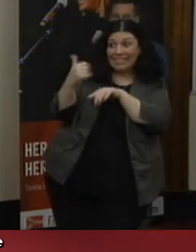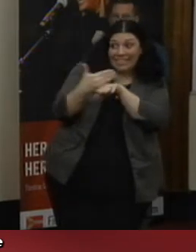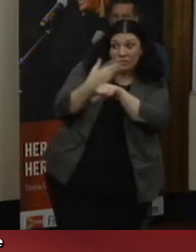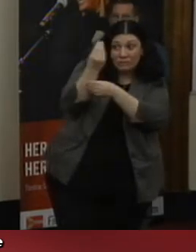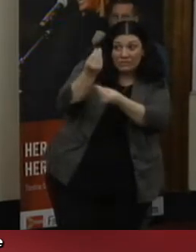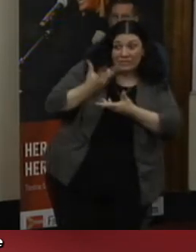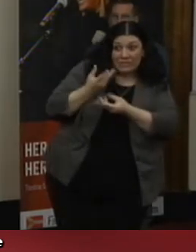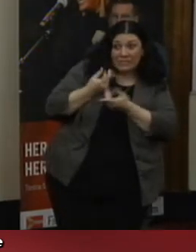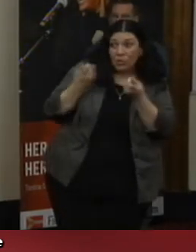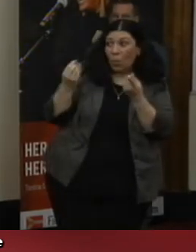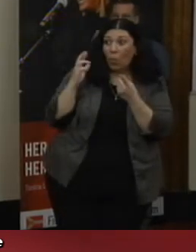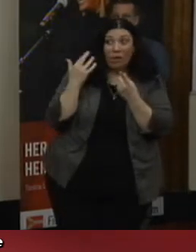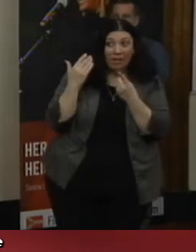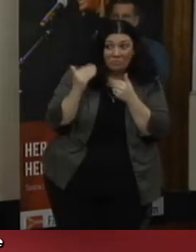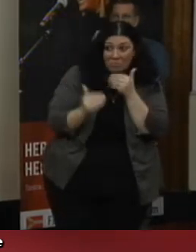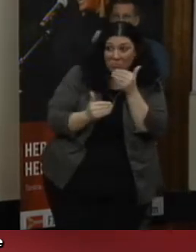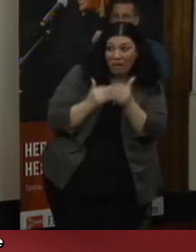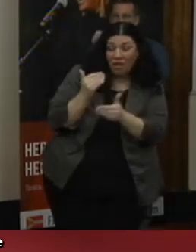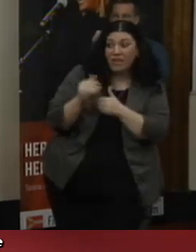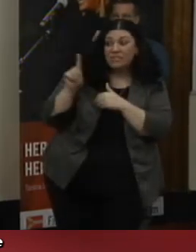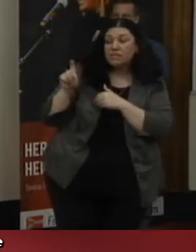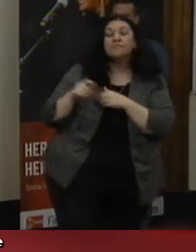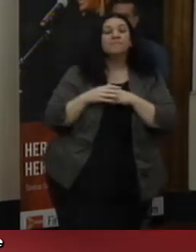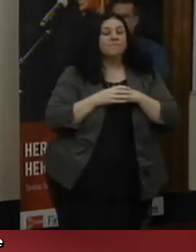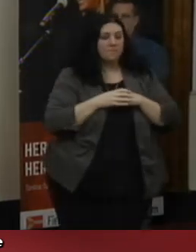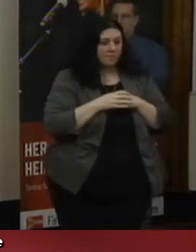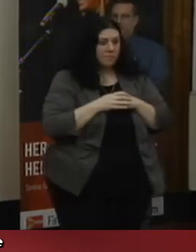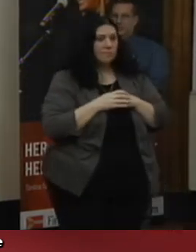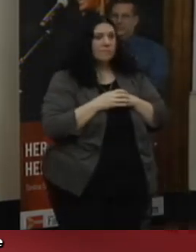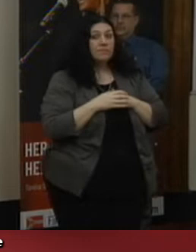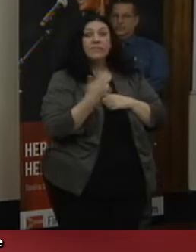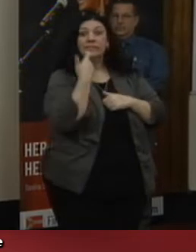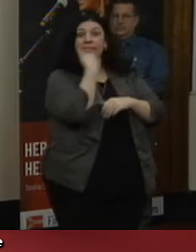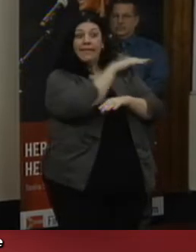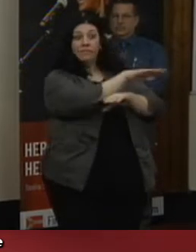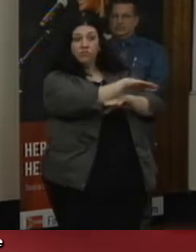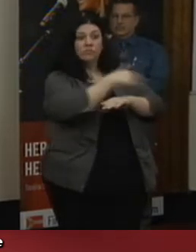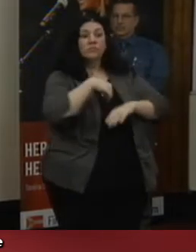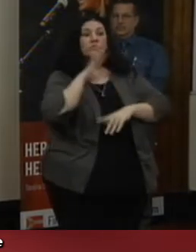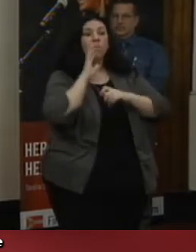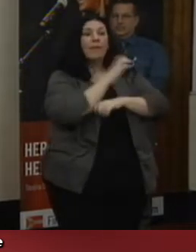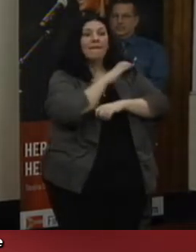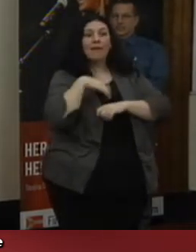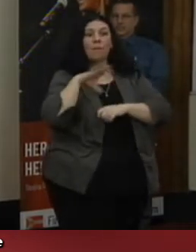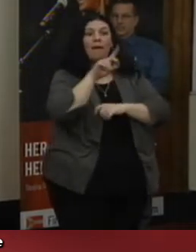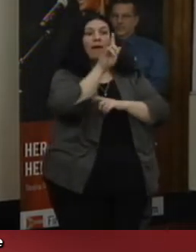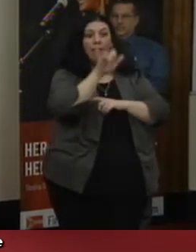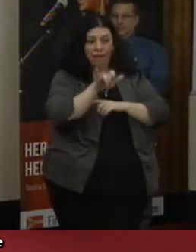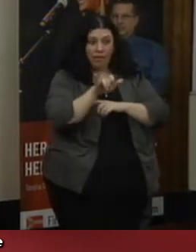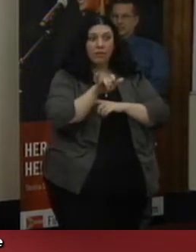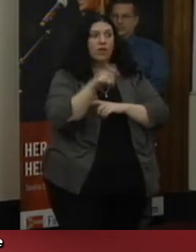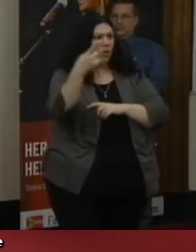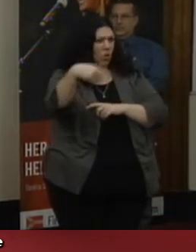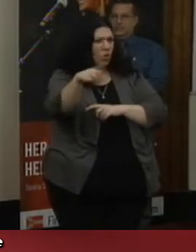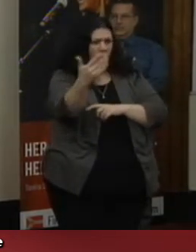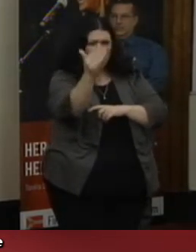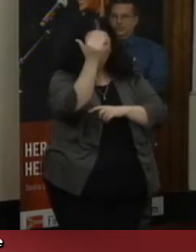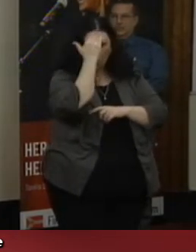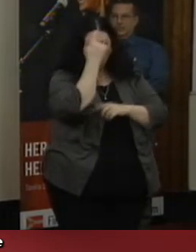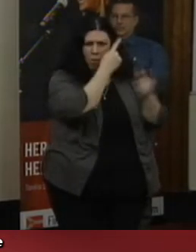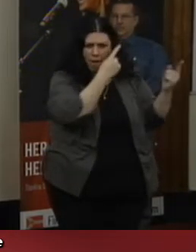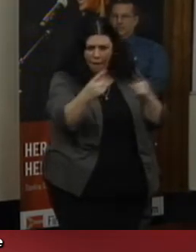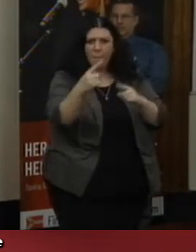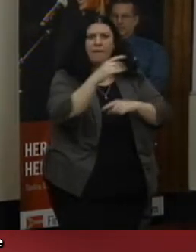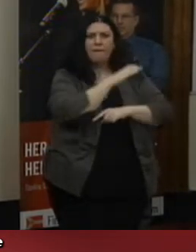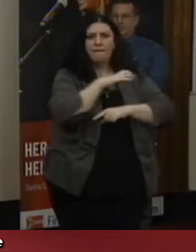that or any progress? So I spoke just this afternoon with Congressman Clay. You all know what's going on